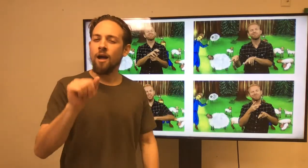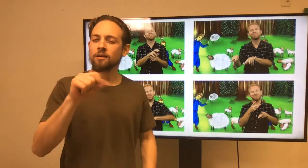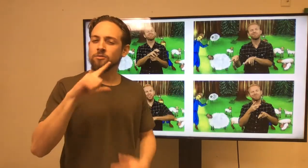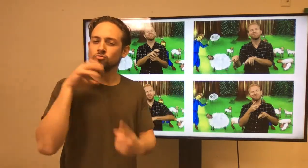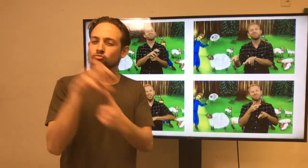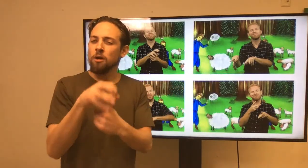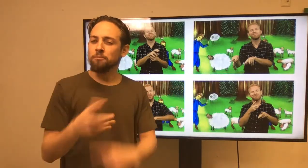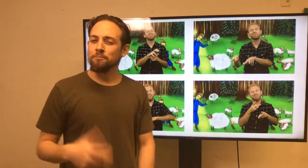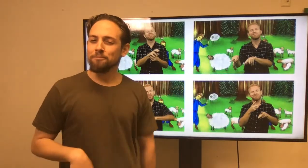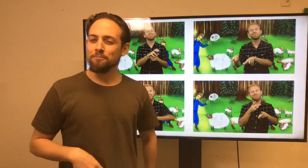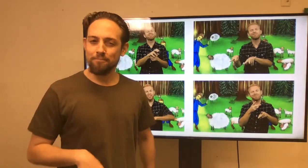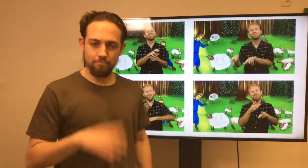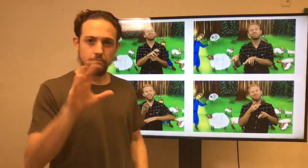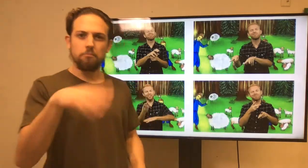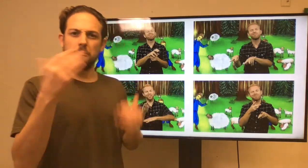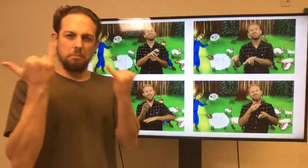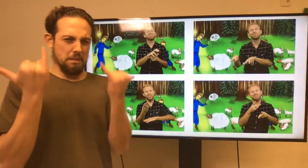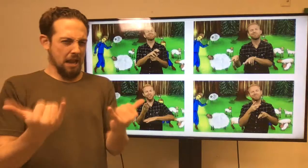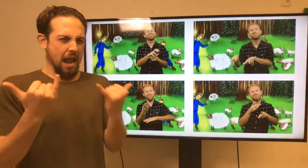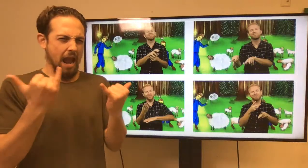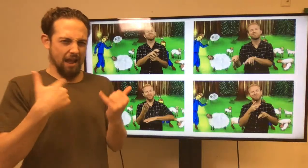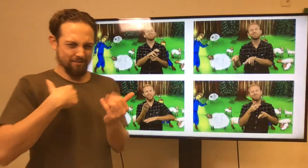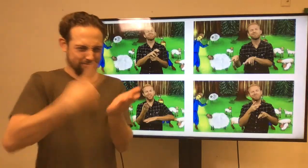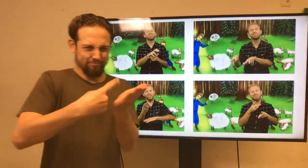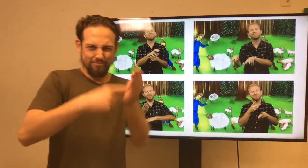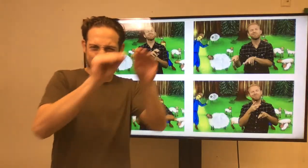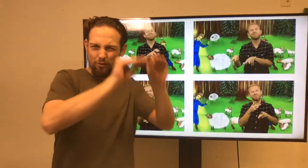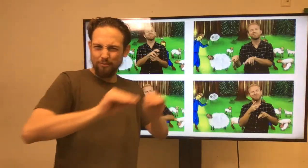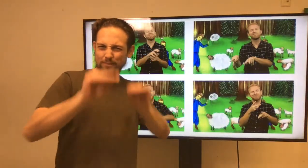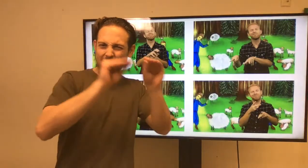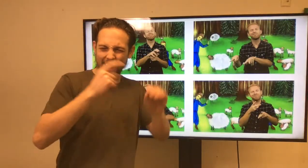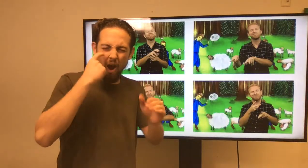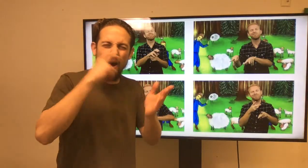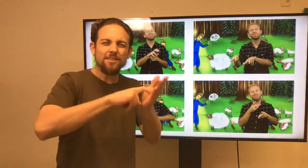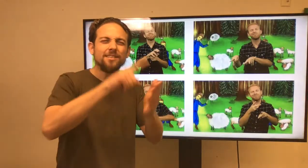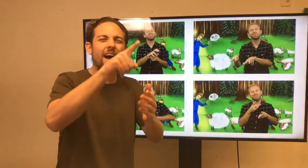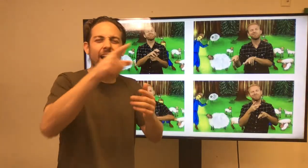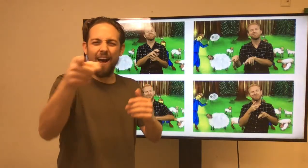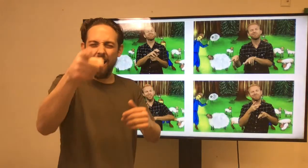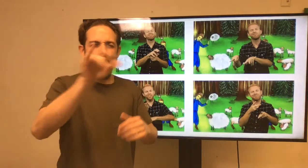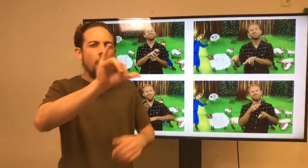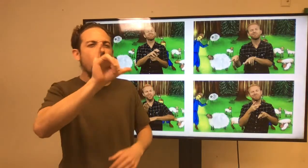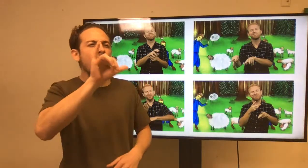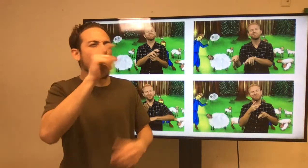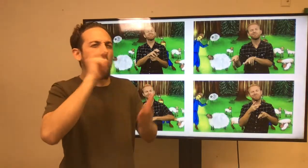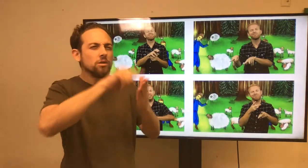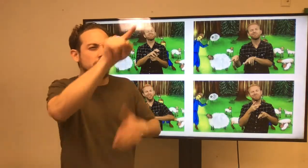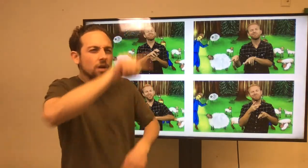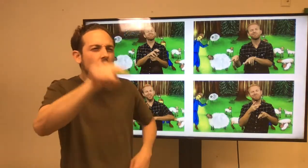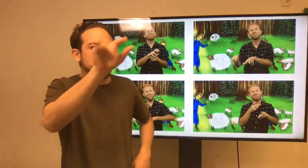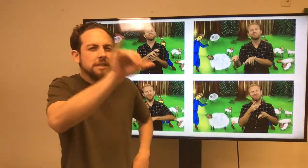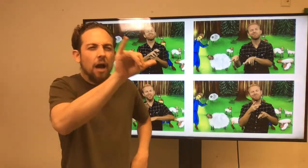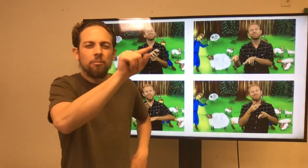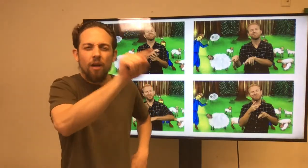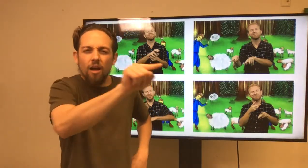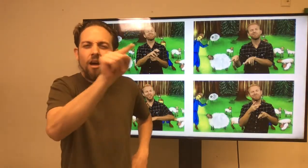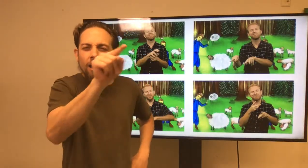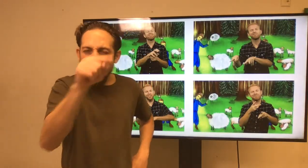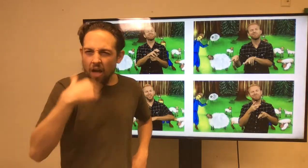signs have that same circular movement. See, that's a great thing about ASL. So now that we've talked about the